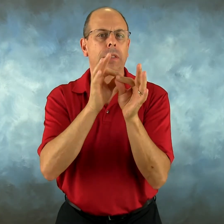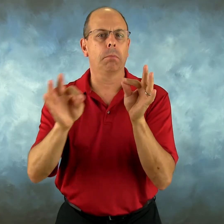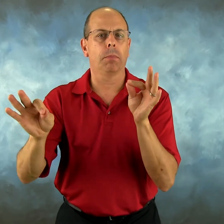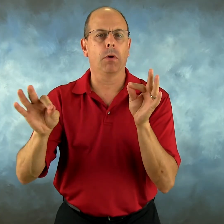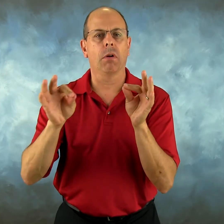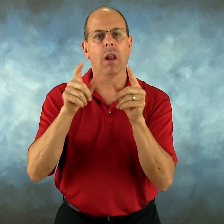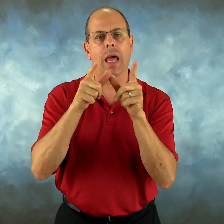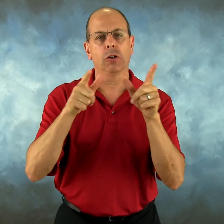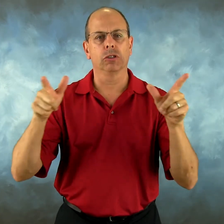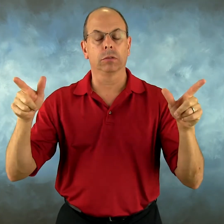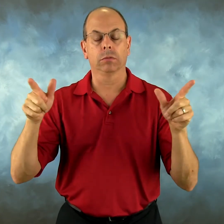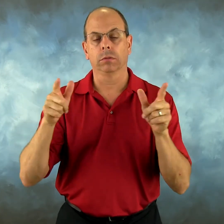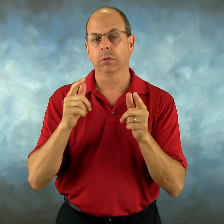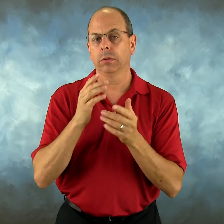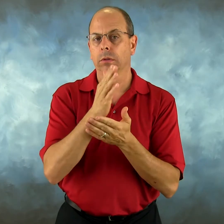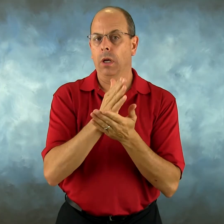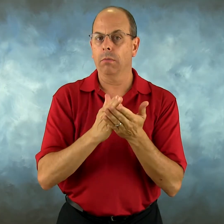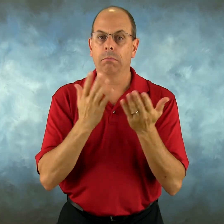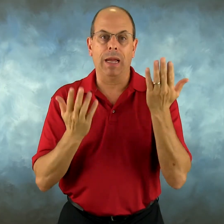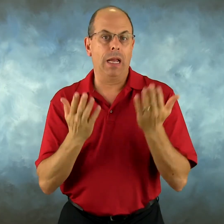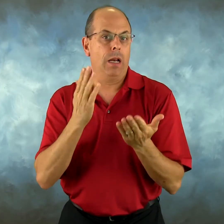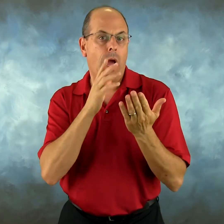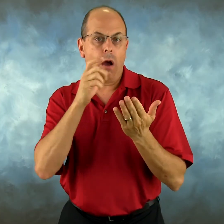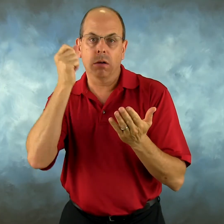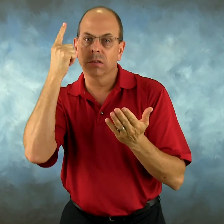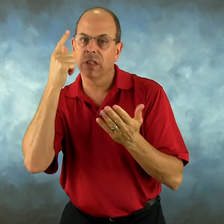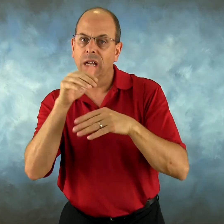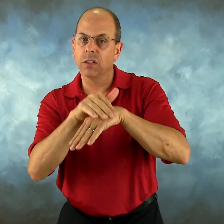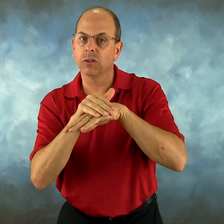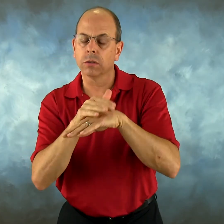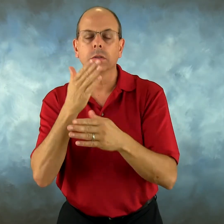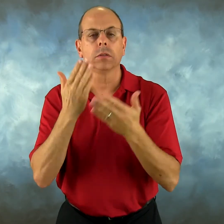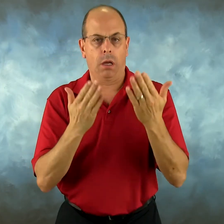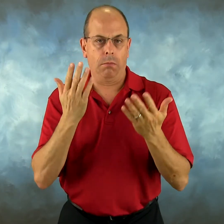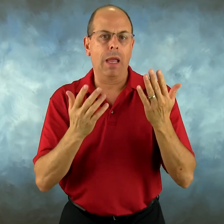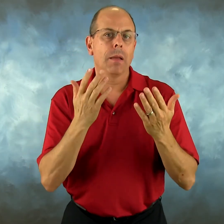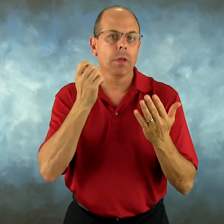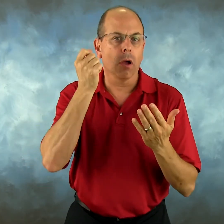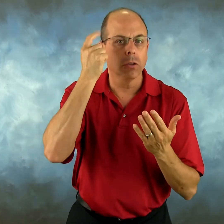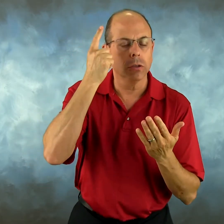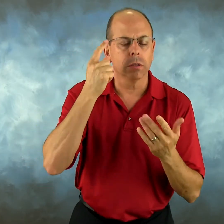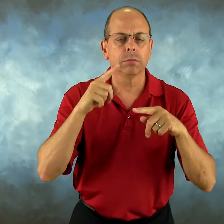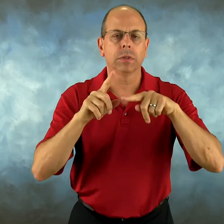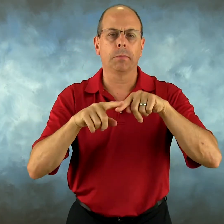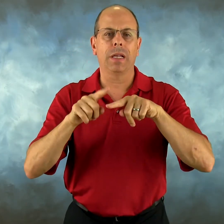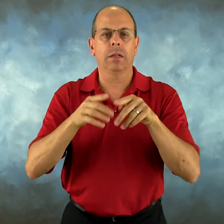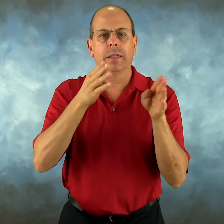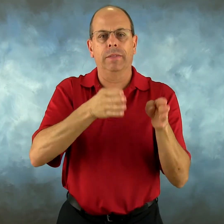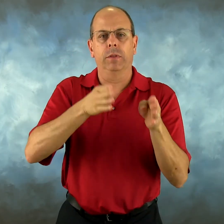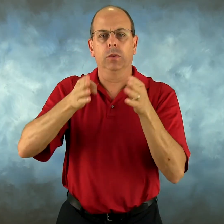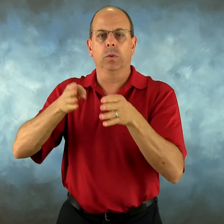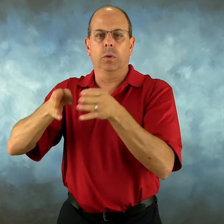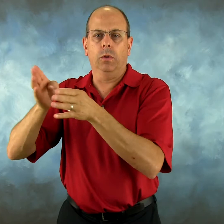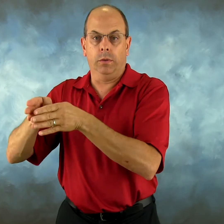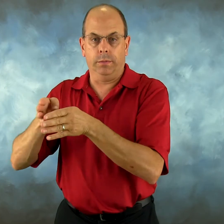What's really important to remember is to keep it simple. Some patients might not have a good grasp on